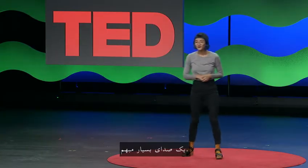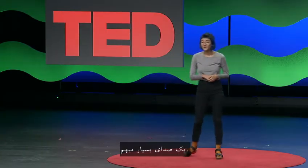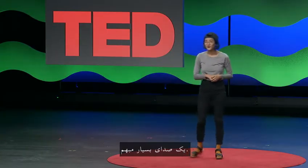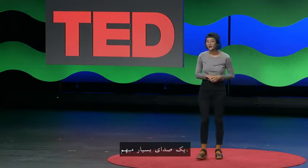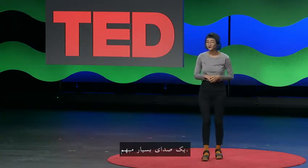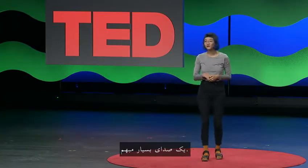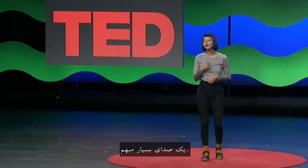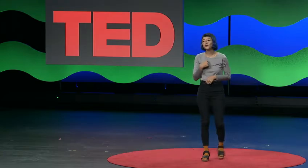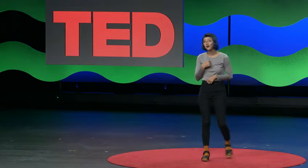obscure sound.